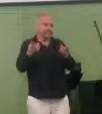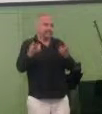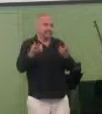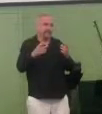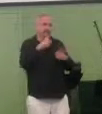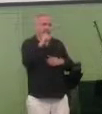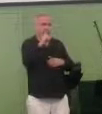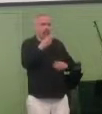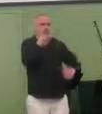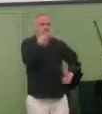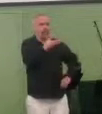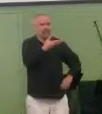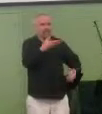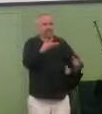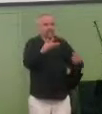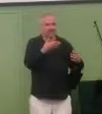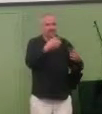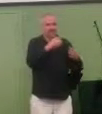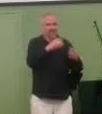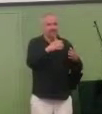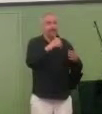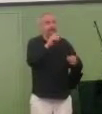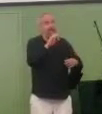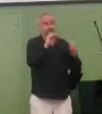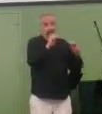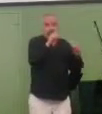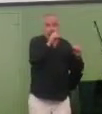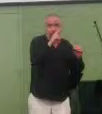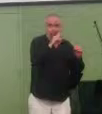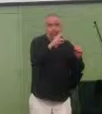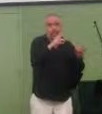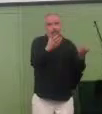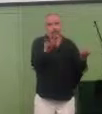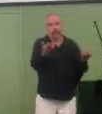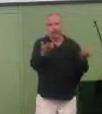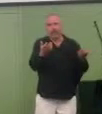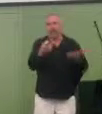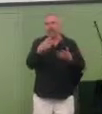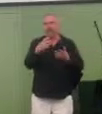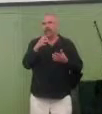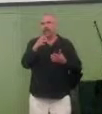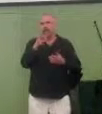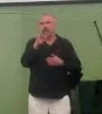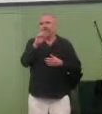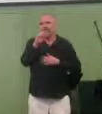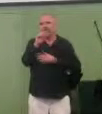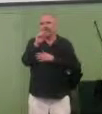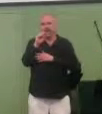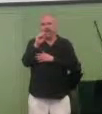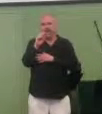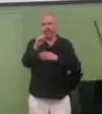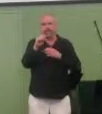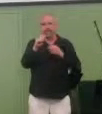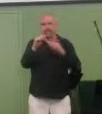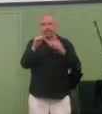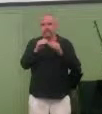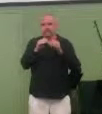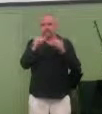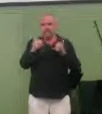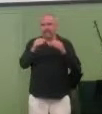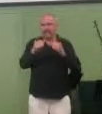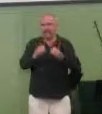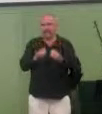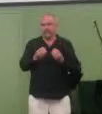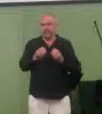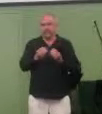It is no exaggeration to say that without Lou Sullivan, the entire trans male emergence and renaissance that we are now